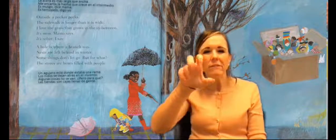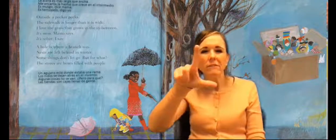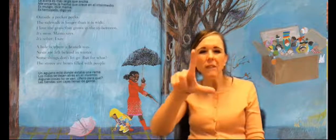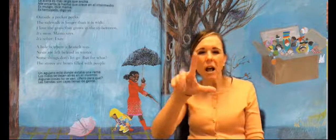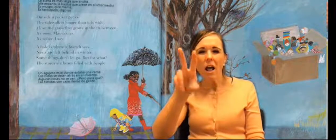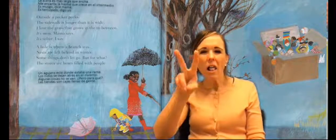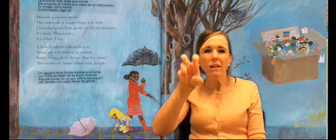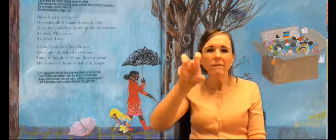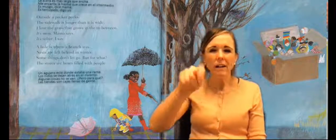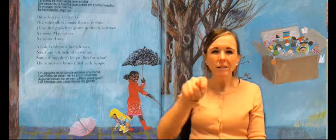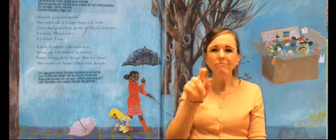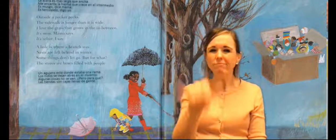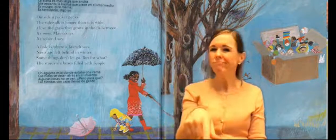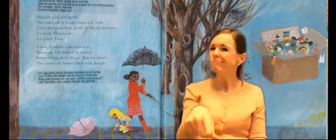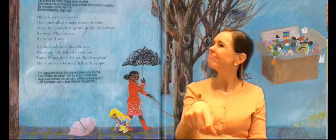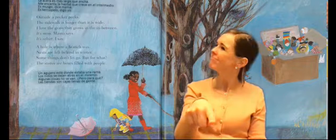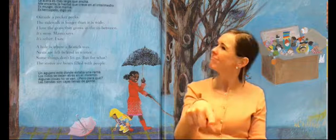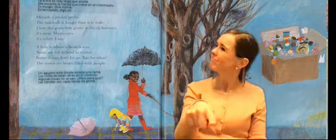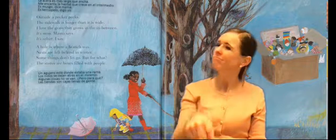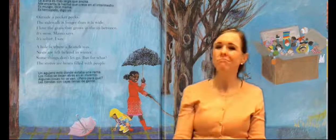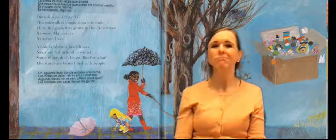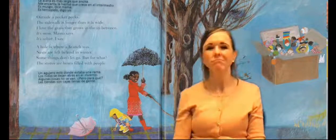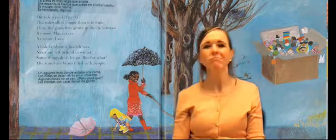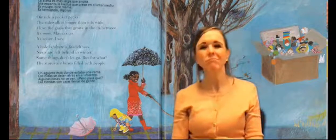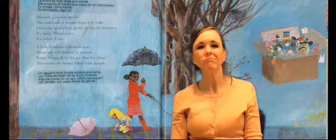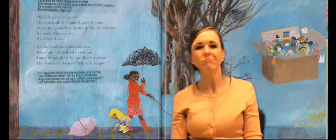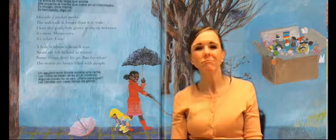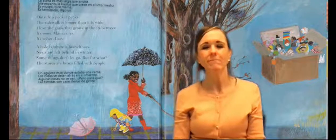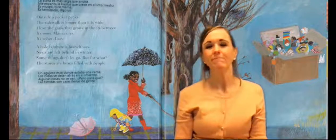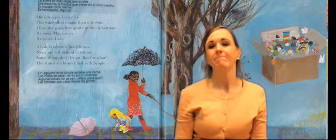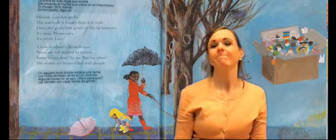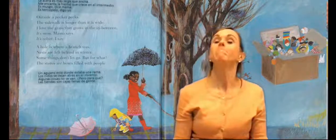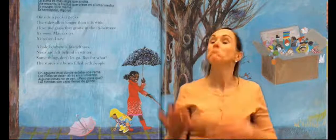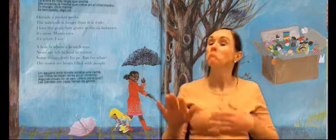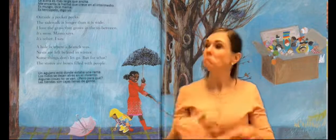Oh, it's like velvet, V-E-L-V-E-T.